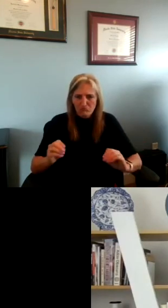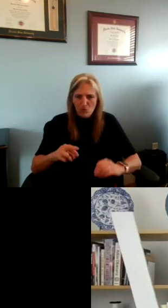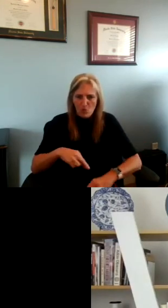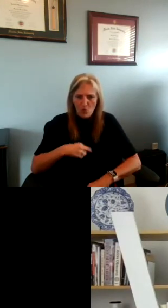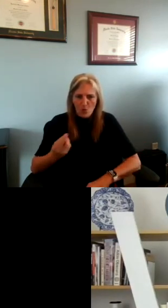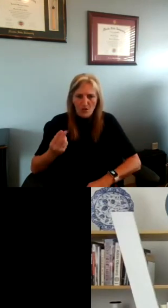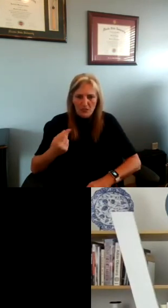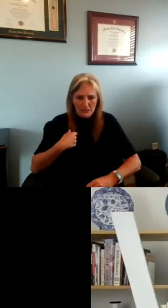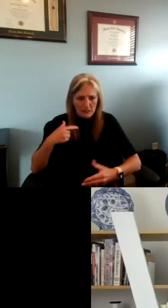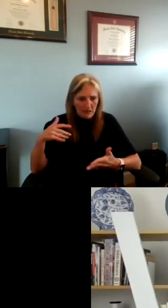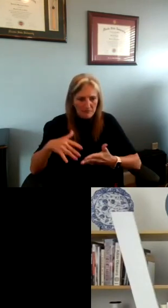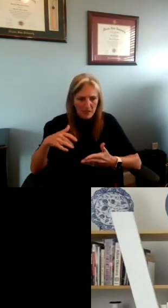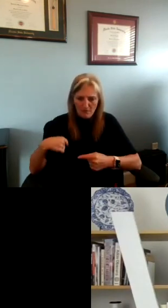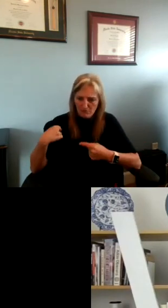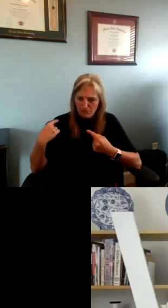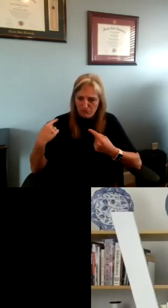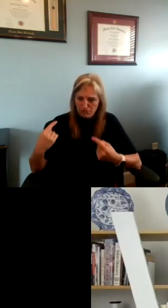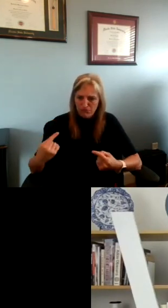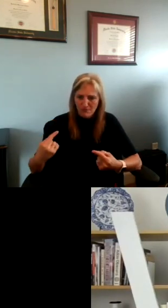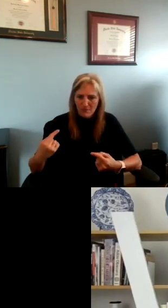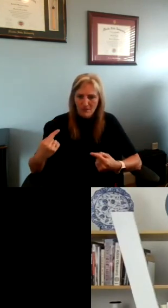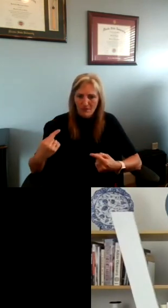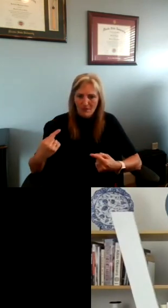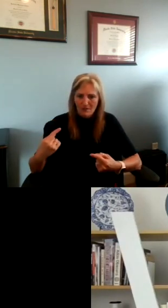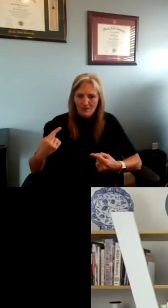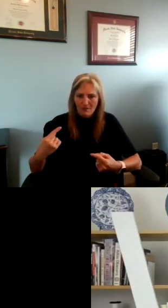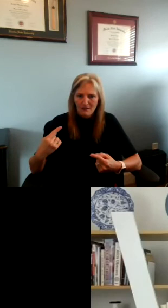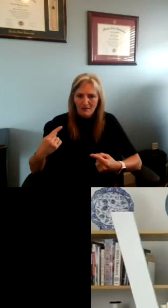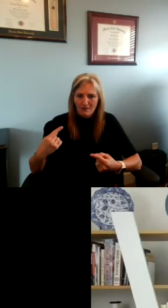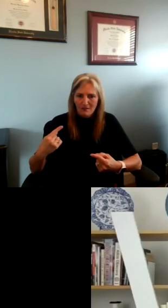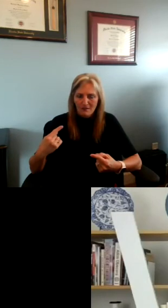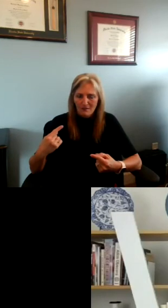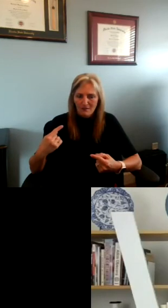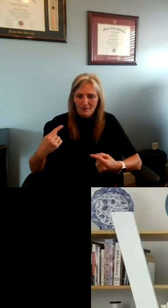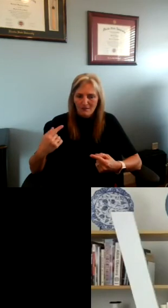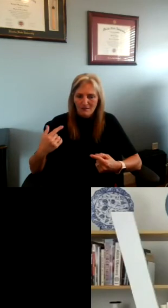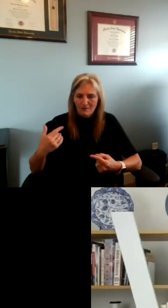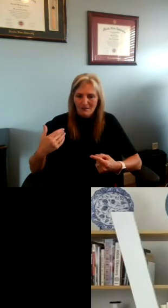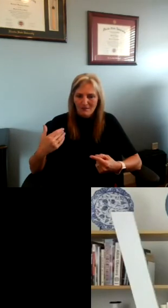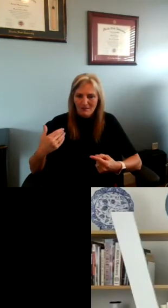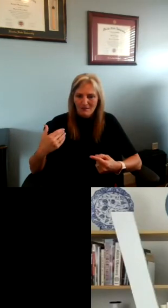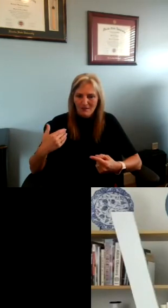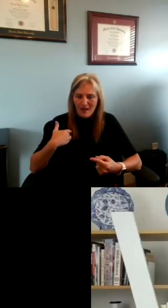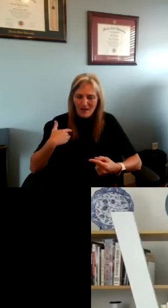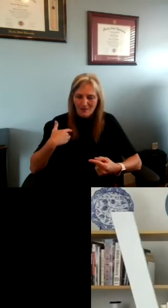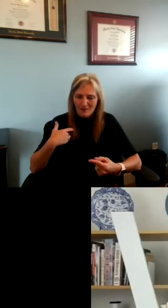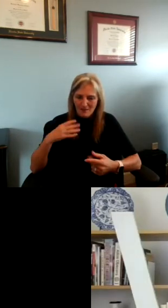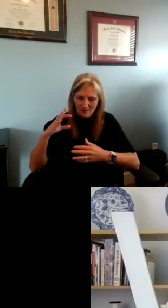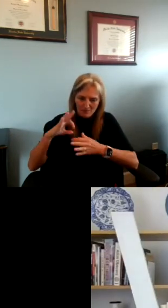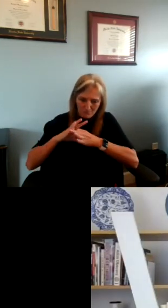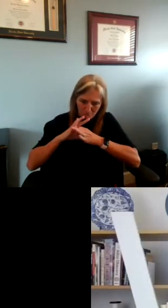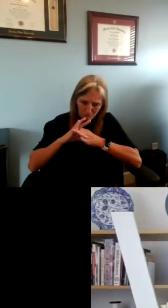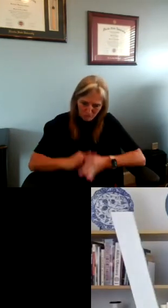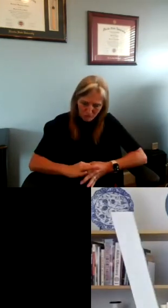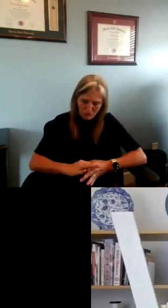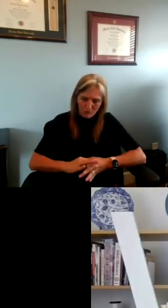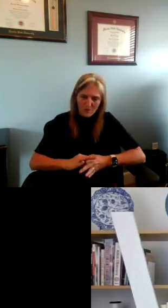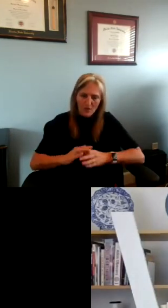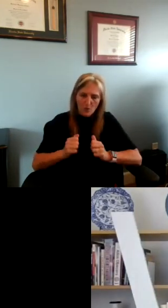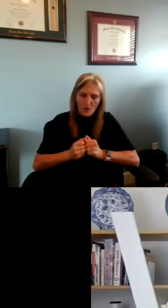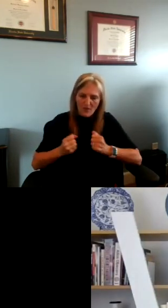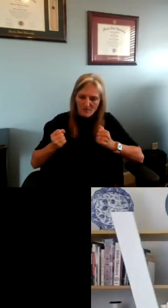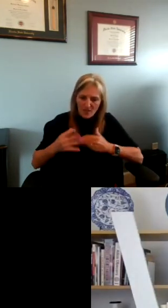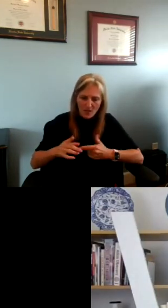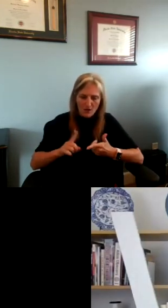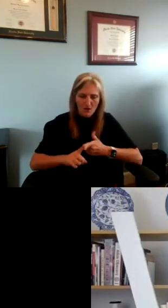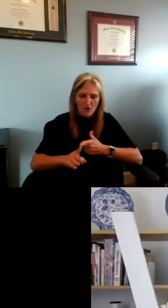have studied that has as its grounding fear, punishment,